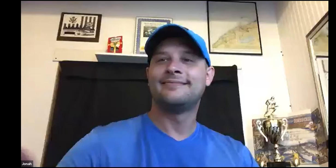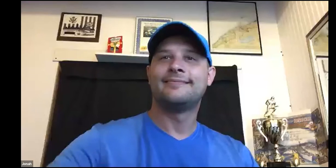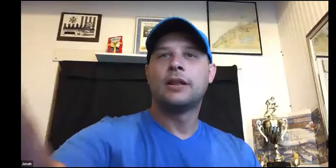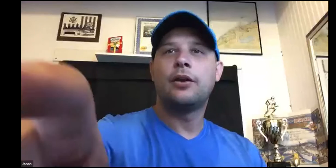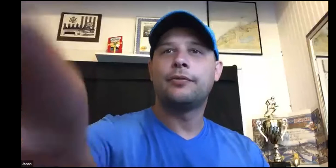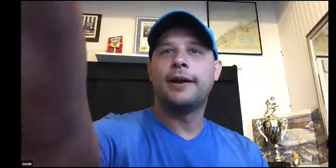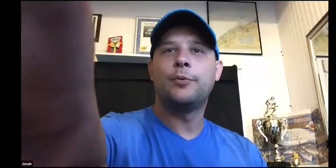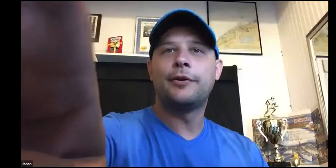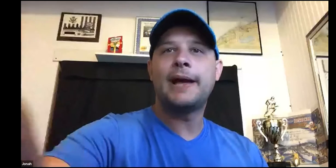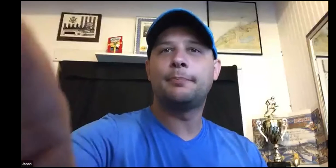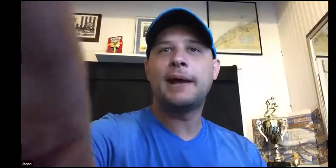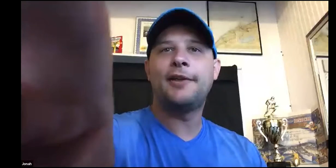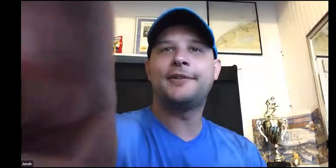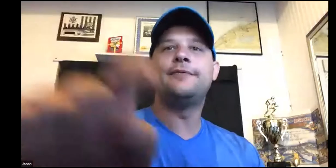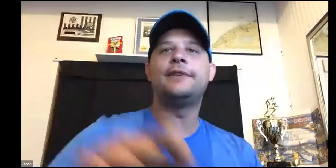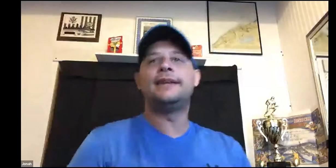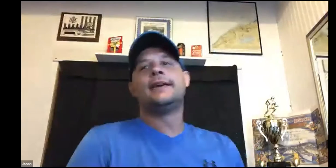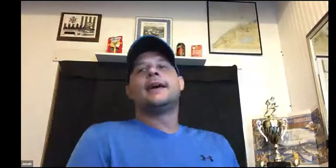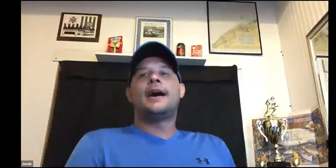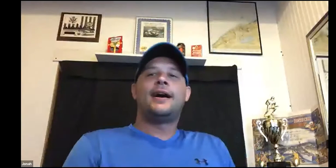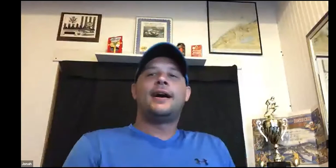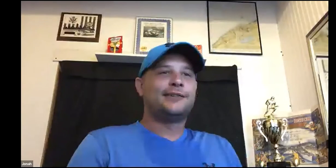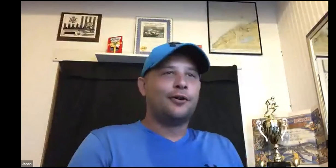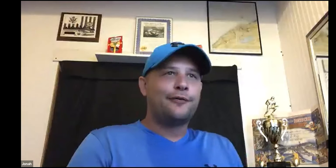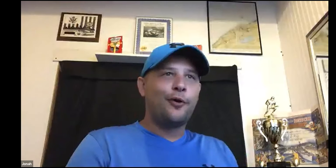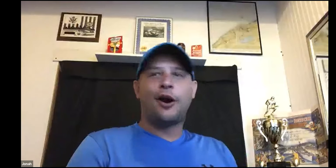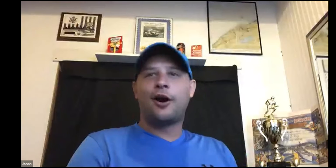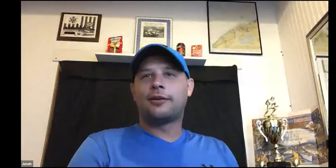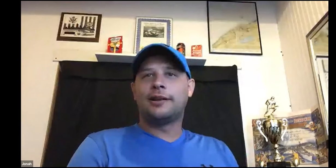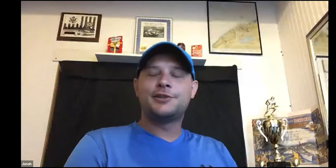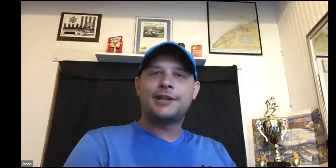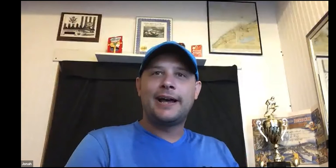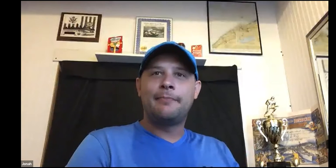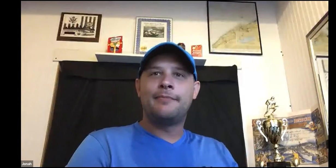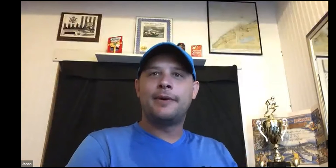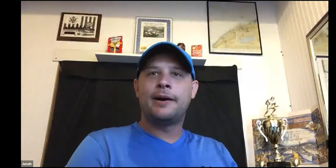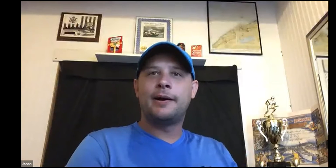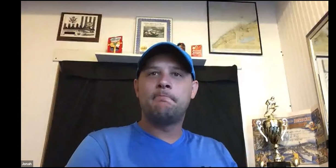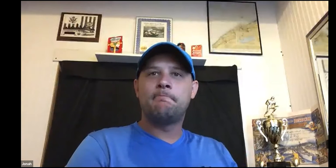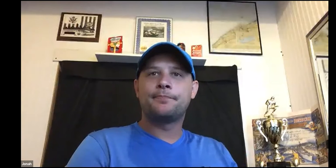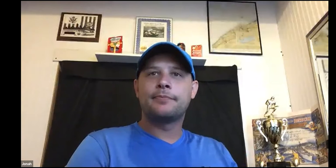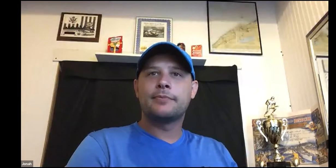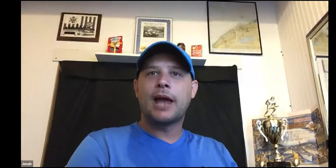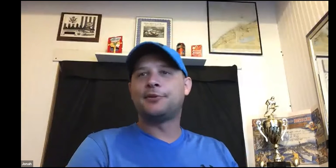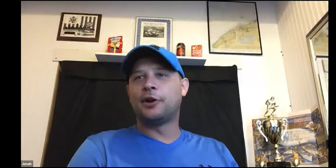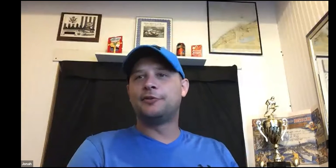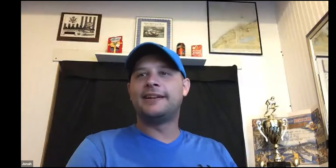All right, welcome back to PALS TV. So for our lunchtime episode today,